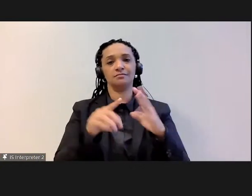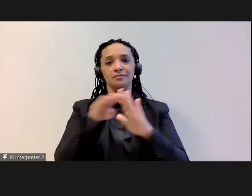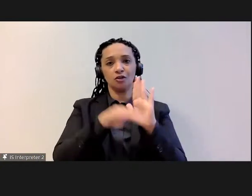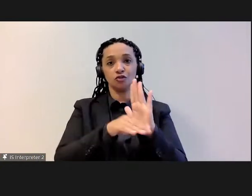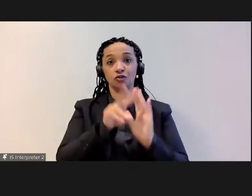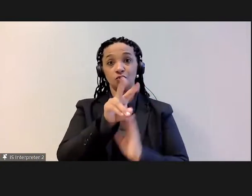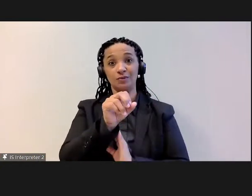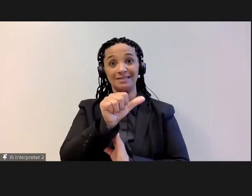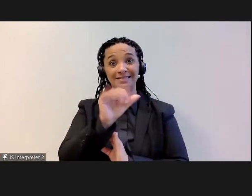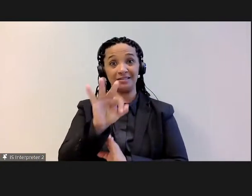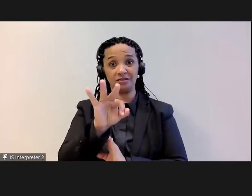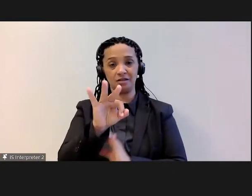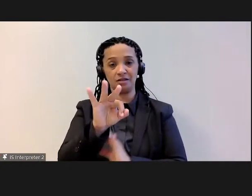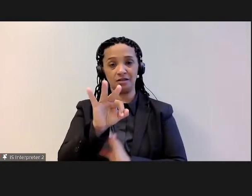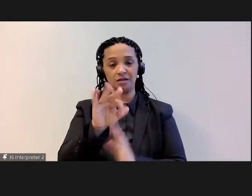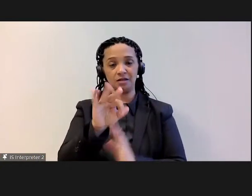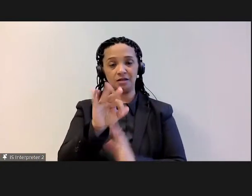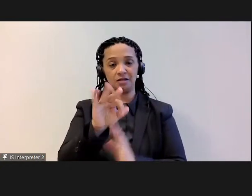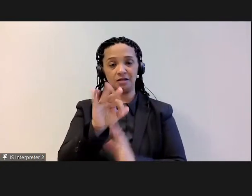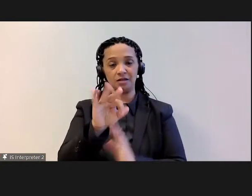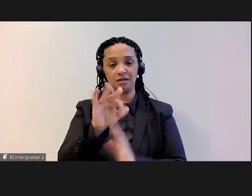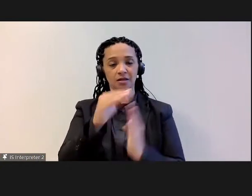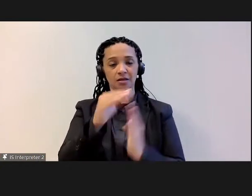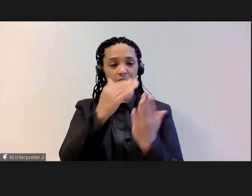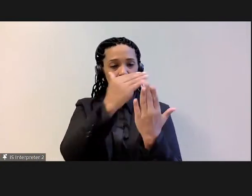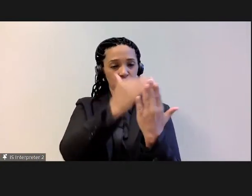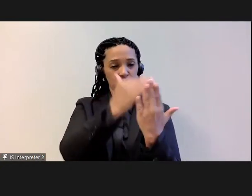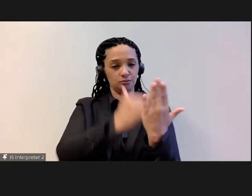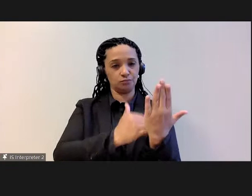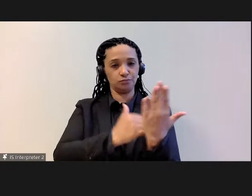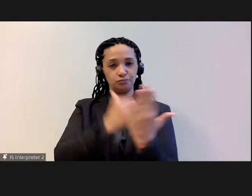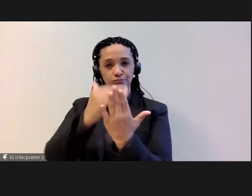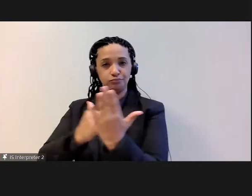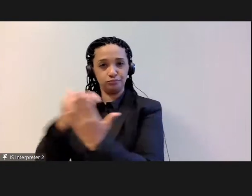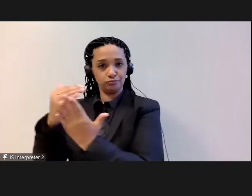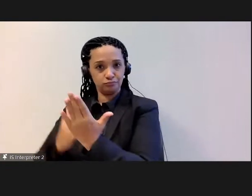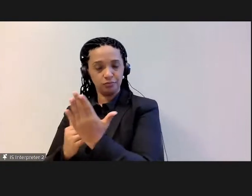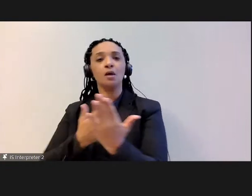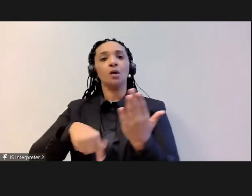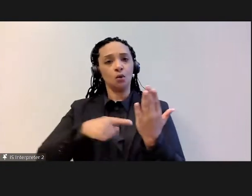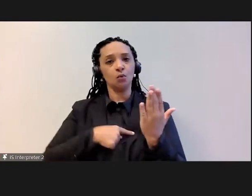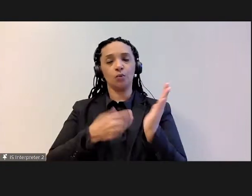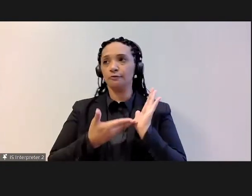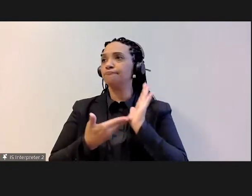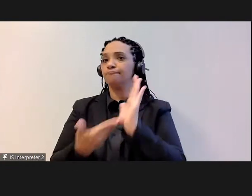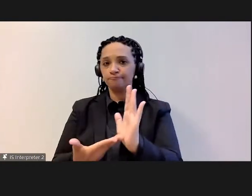are also incorporating the efforts that are being made by